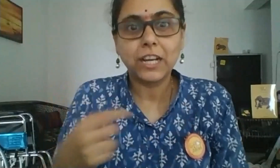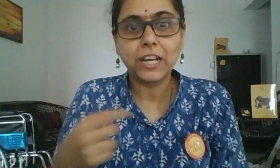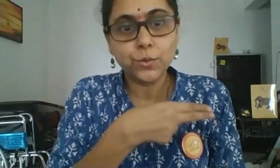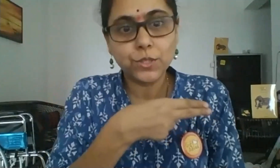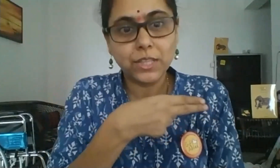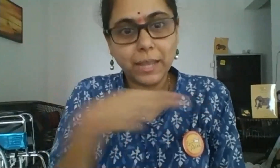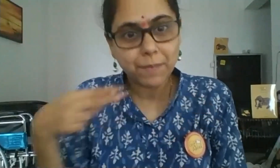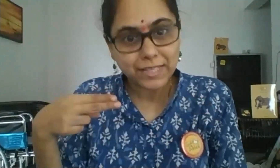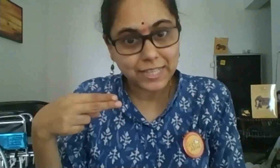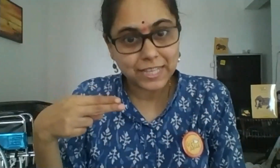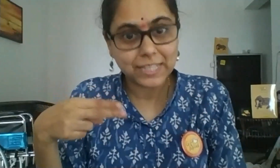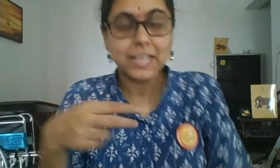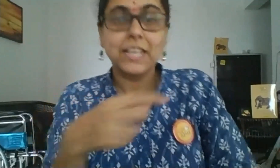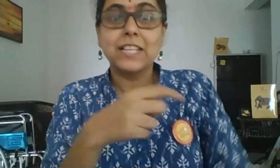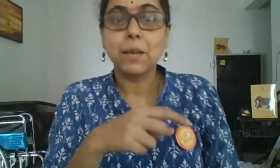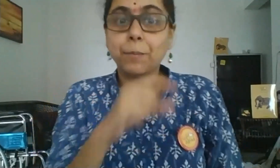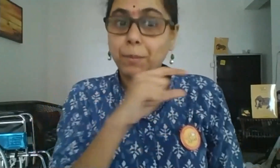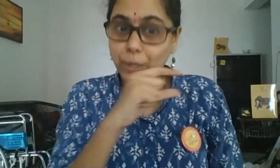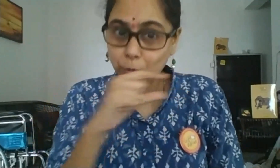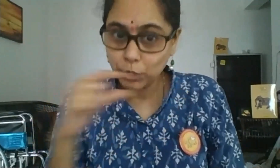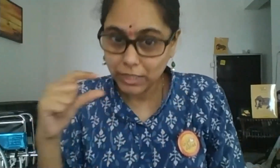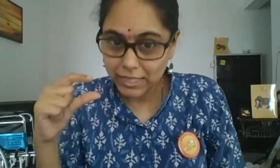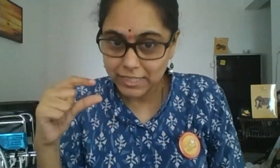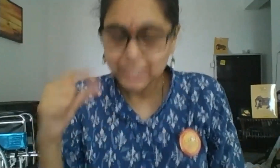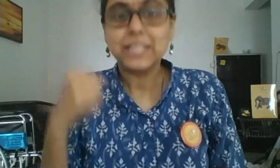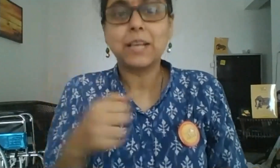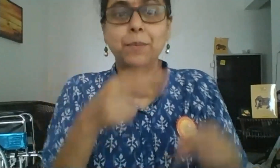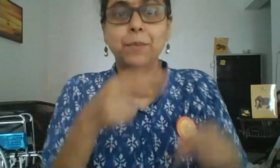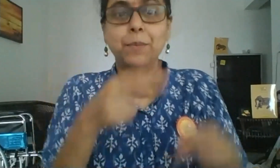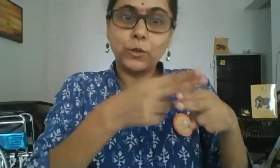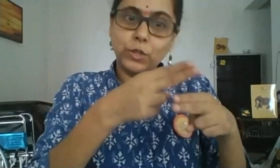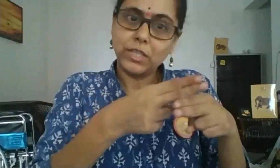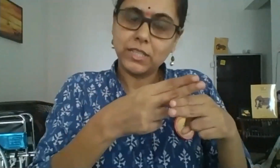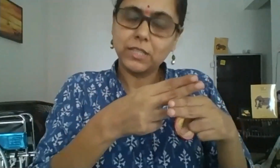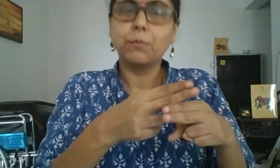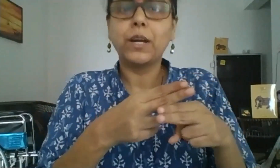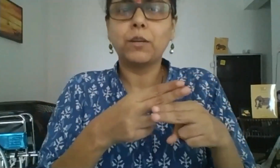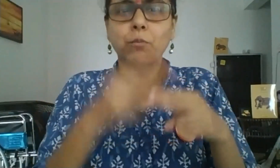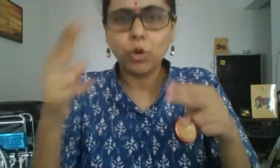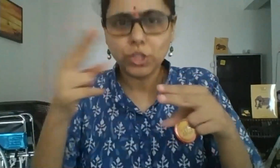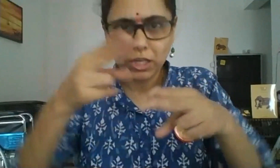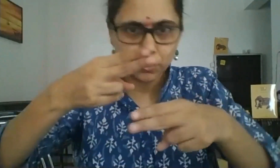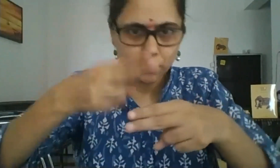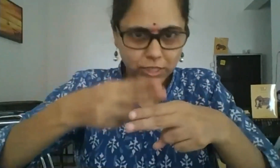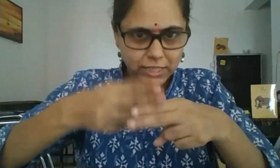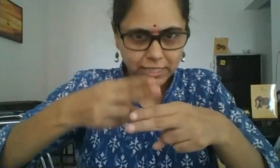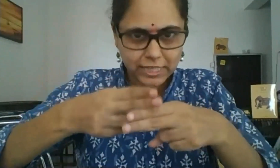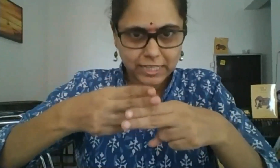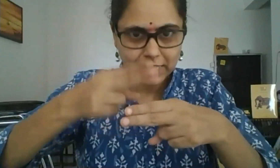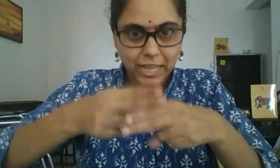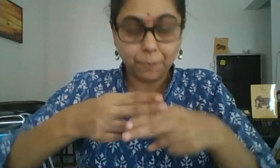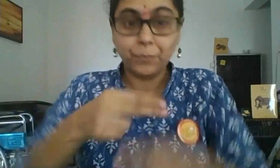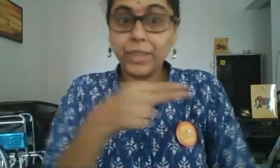use name as this. Some people do this, some people do this, but mostly used is this name.